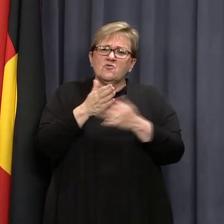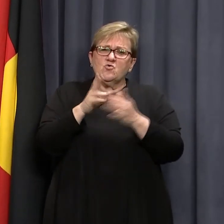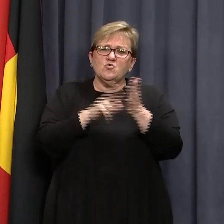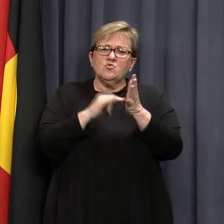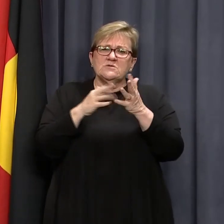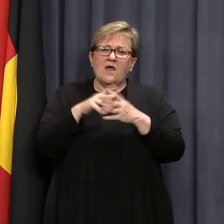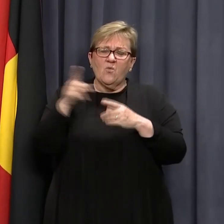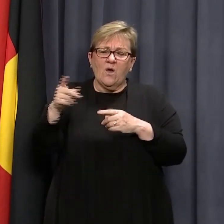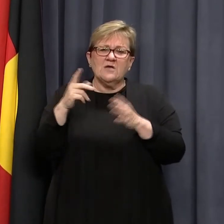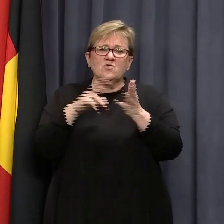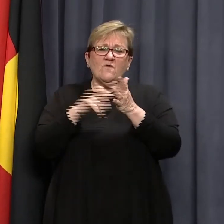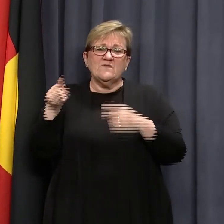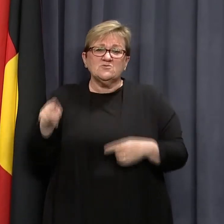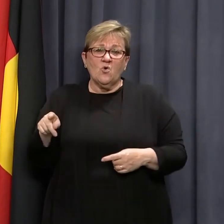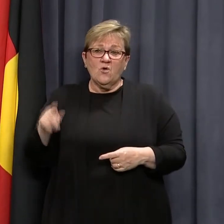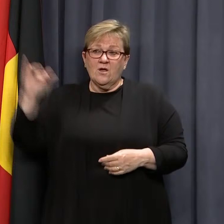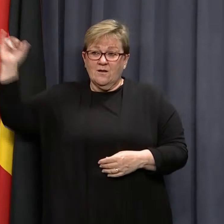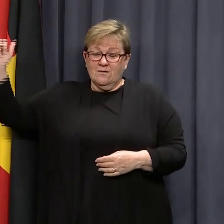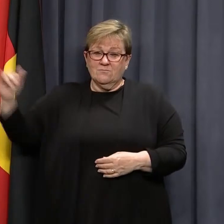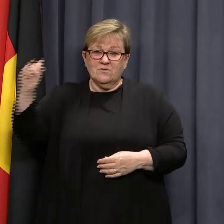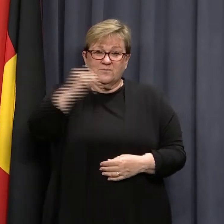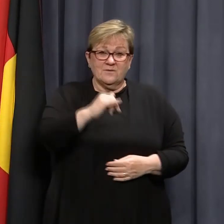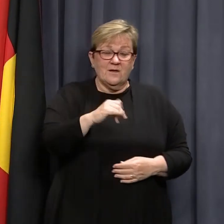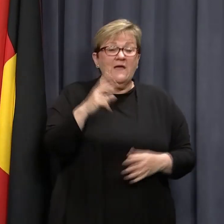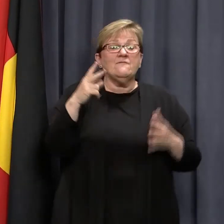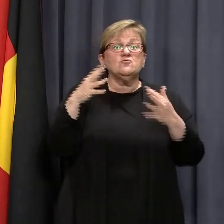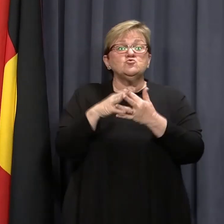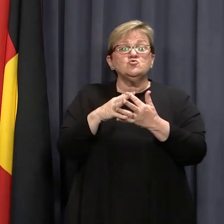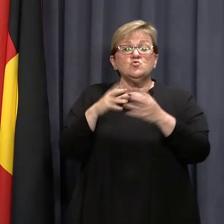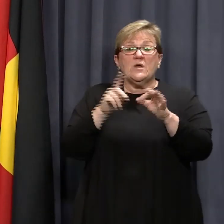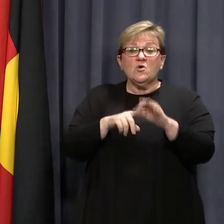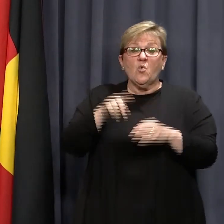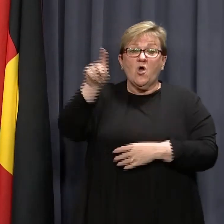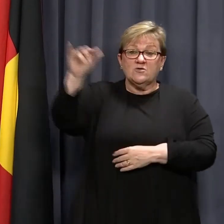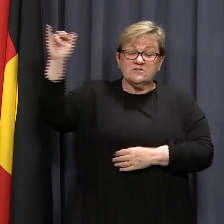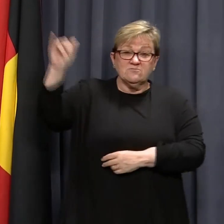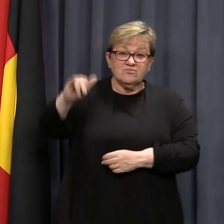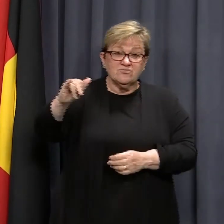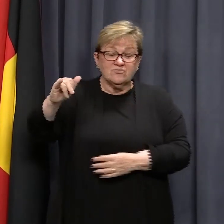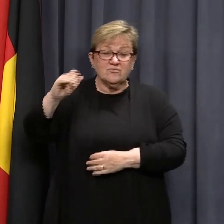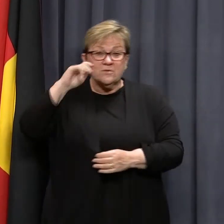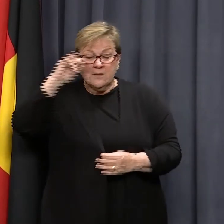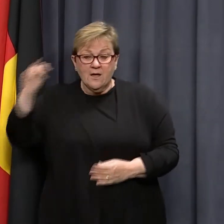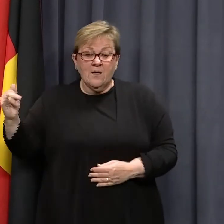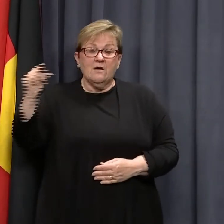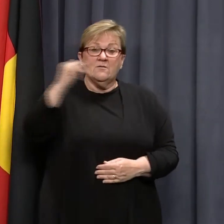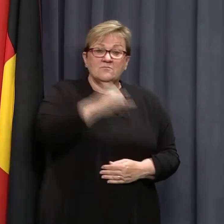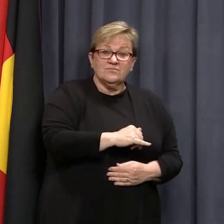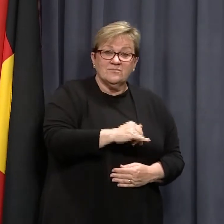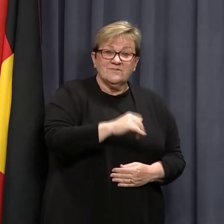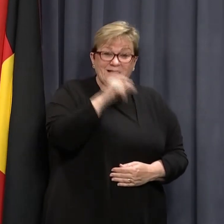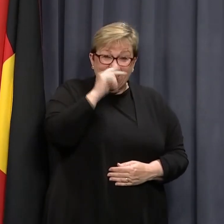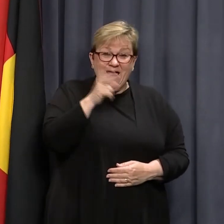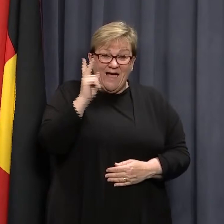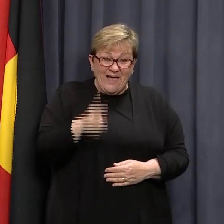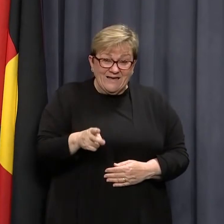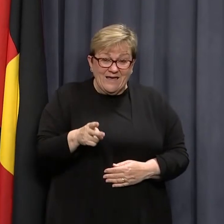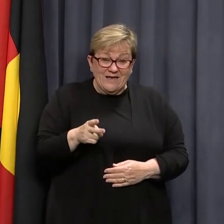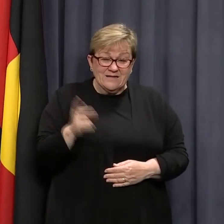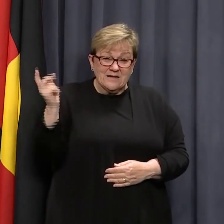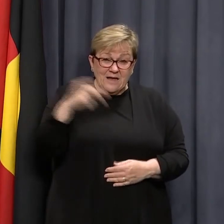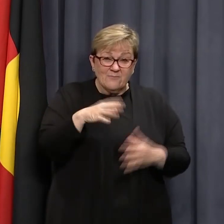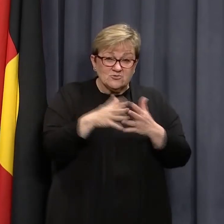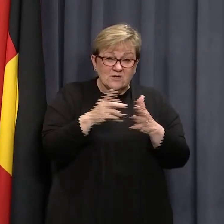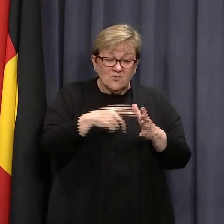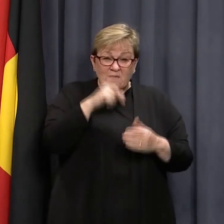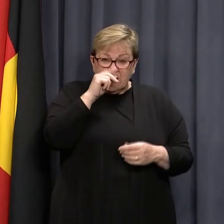South Wales or Victoria. When they finish their 2 weeks of quarantine there, are they likely to be granted an exemption to get into Western Australia, or are